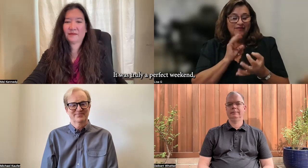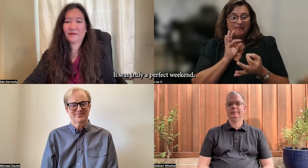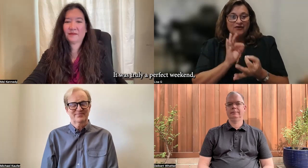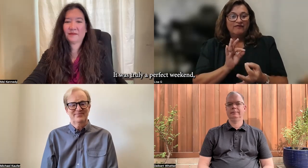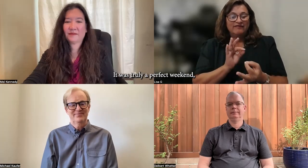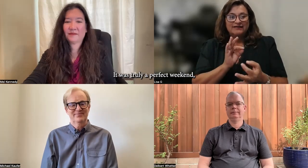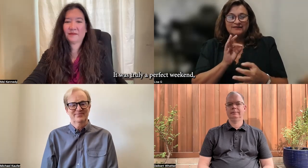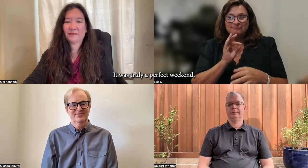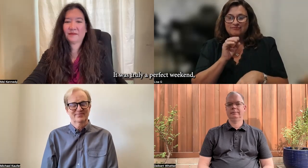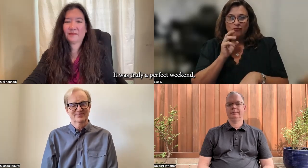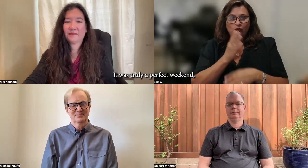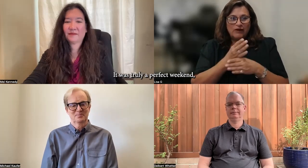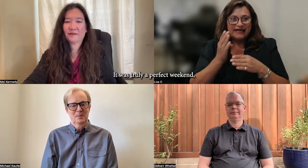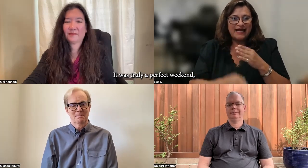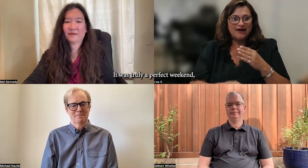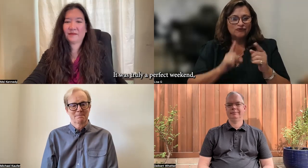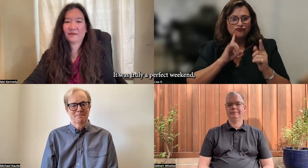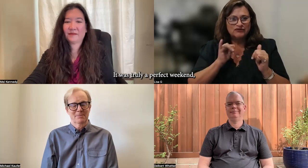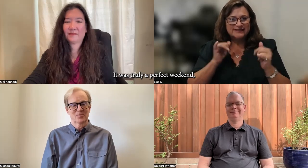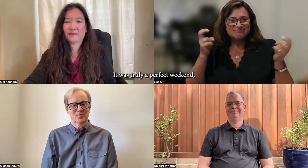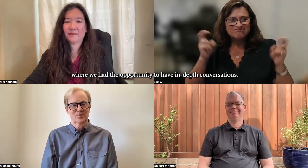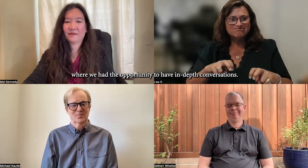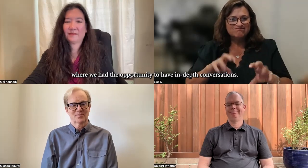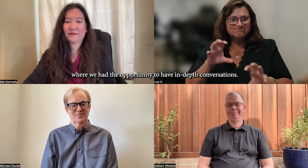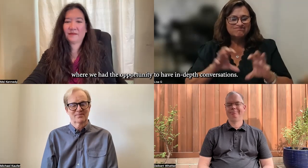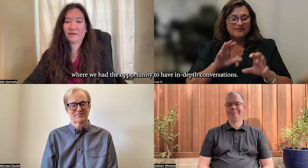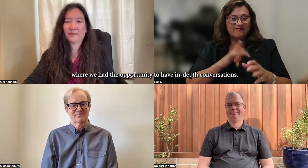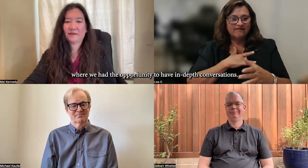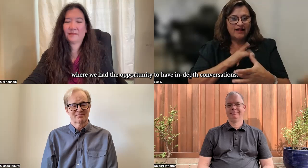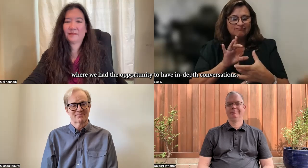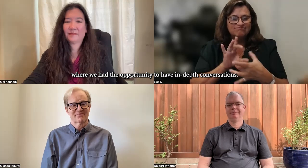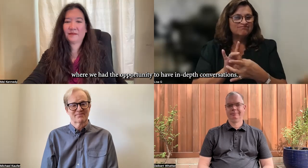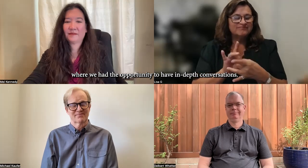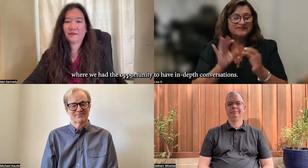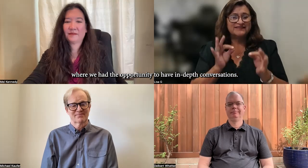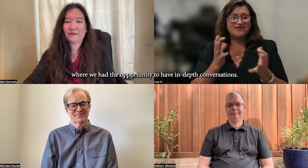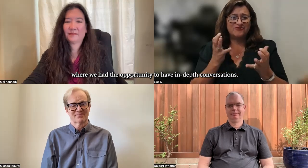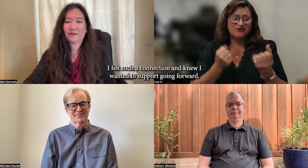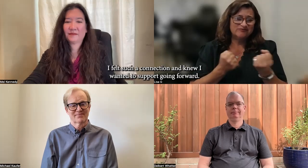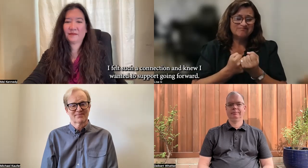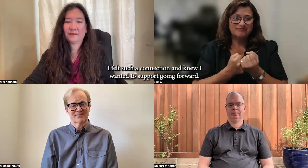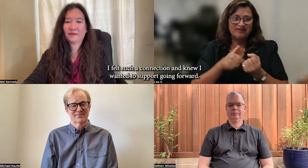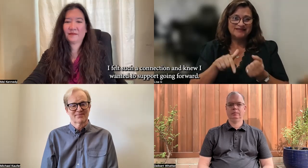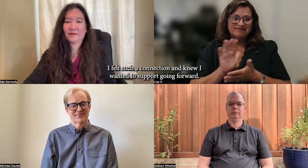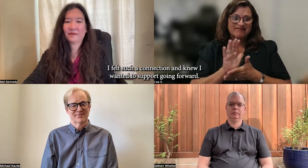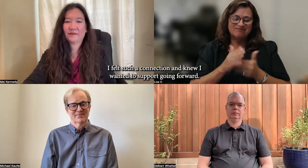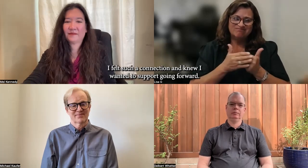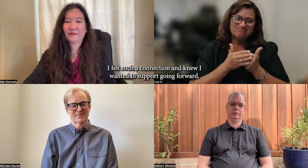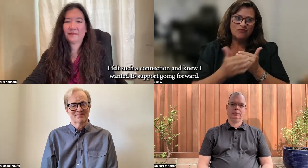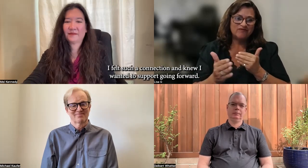team. It was truly a perfect weekend where we had the opportunity to have in-depth conversations. I felt such a